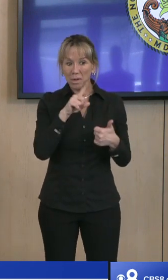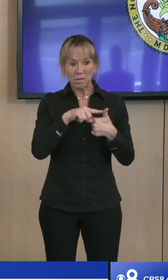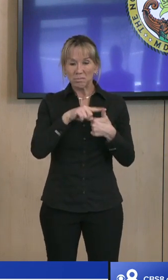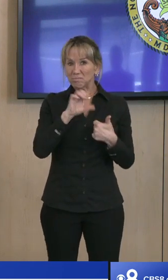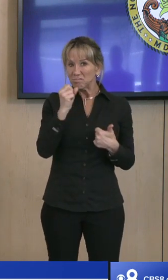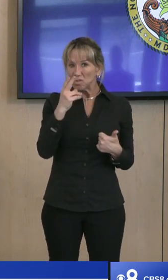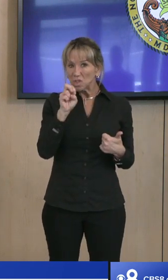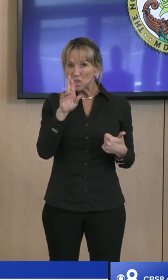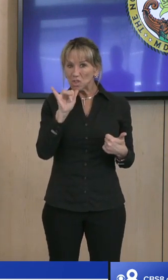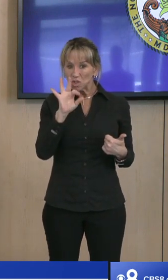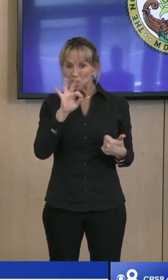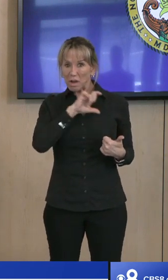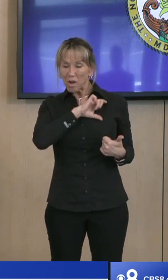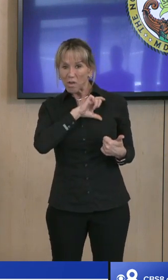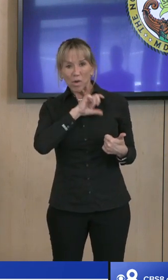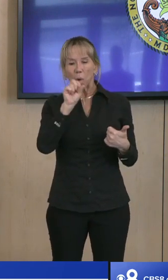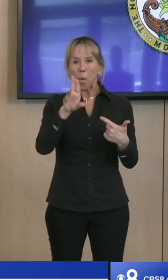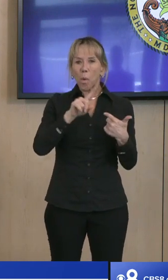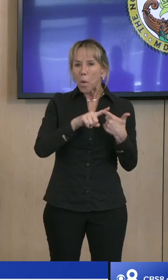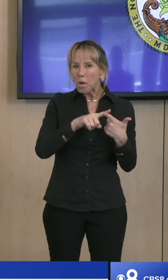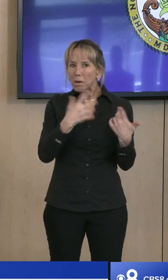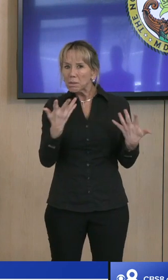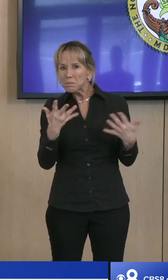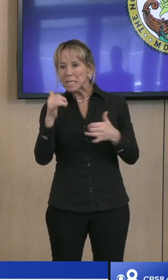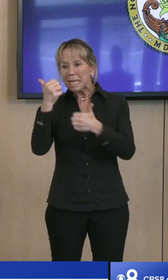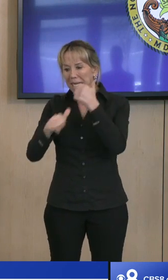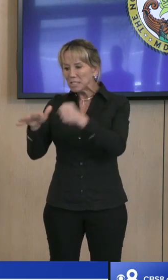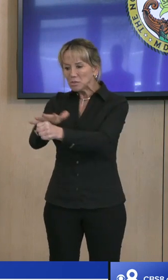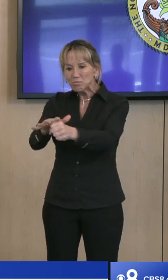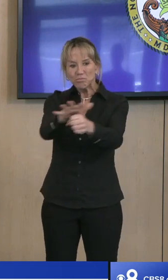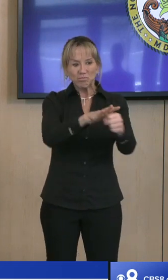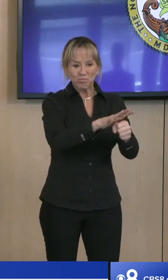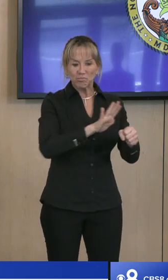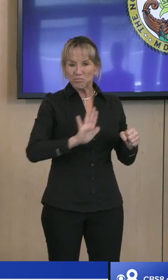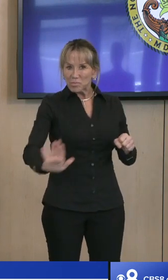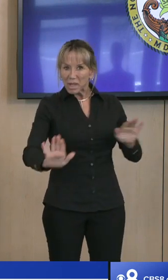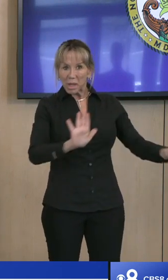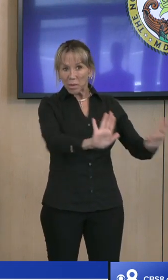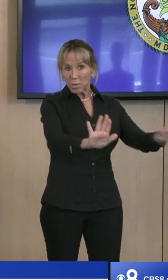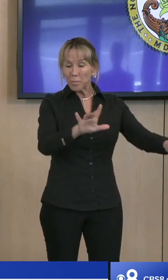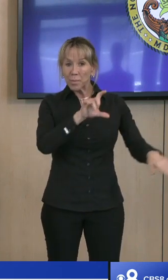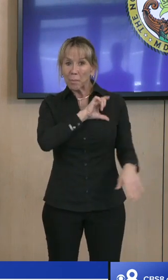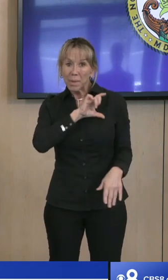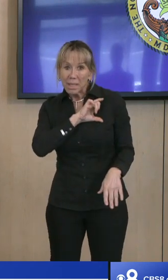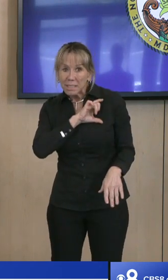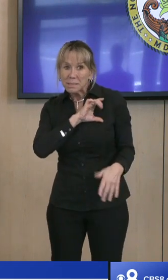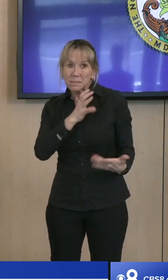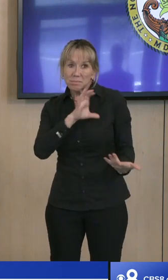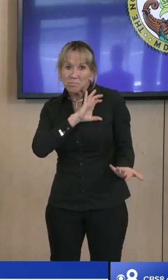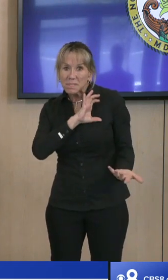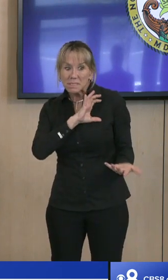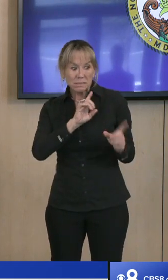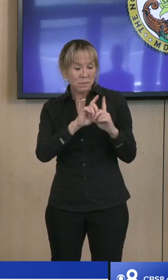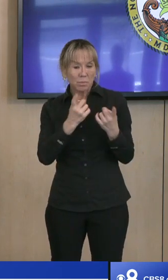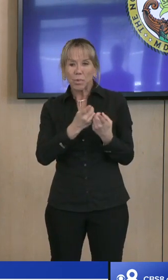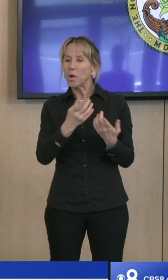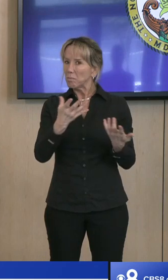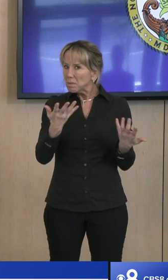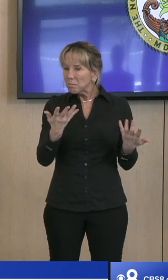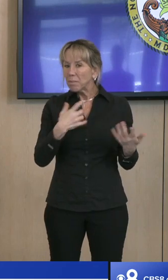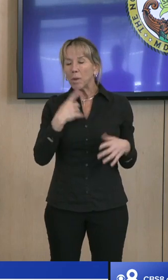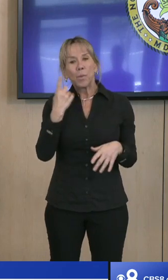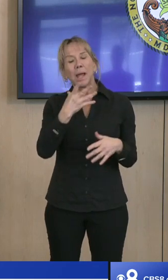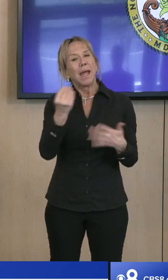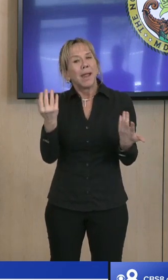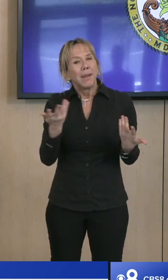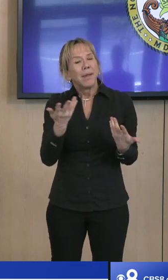or would it be individual jurisdictions, police departments? And what sort of violations or what